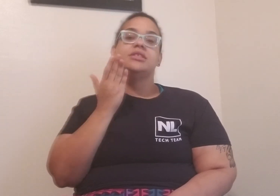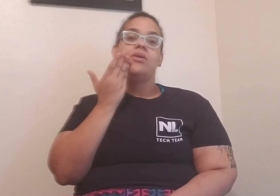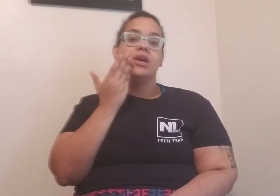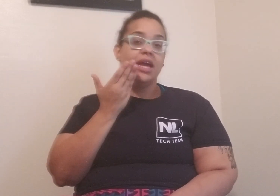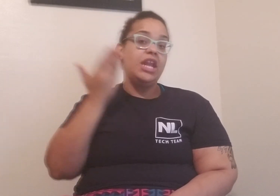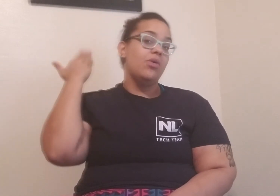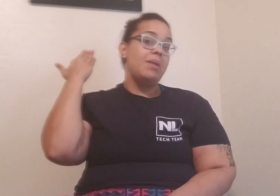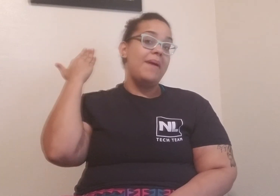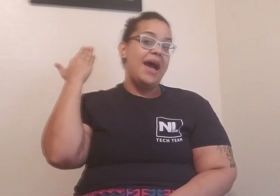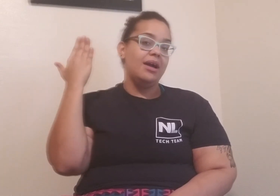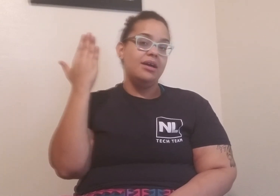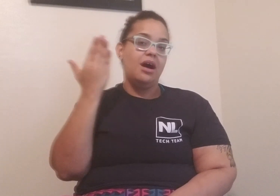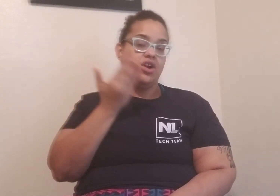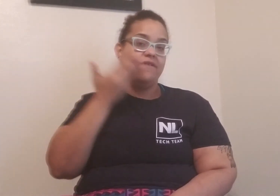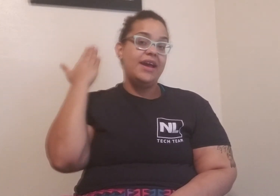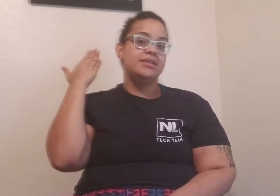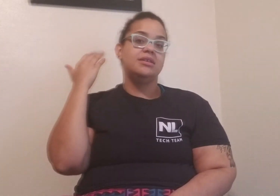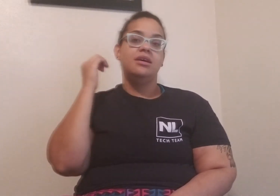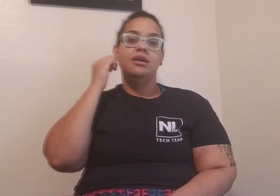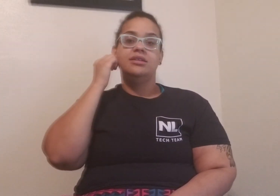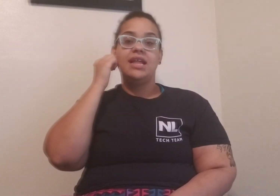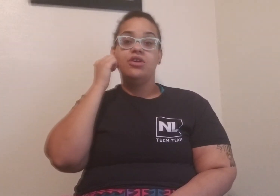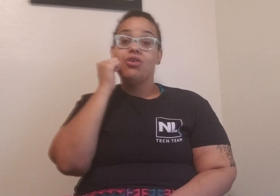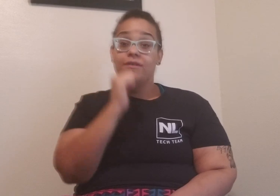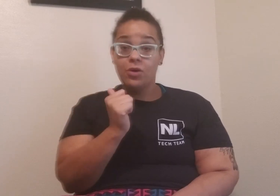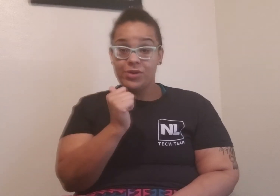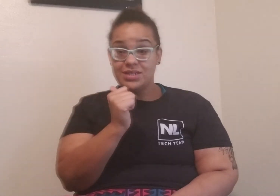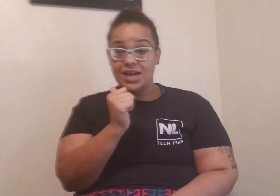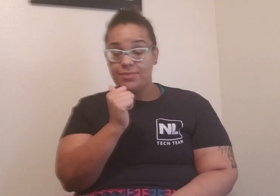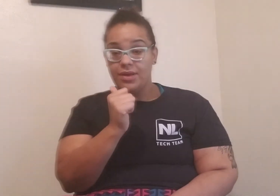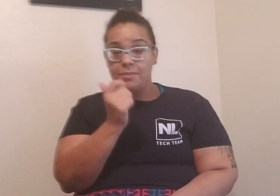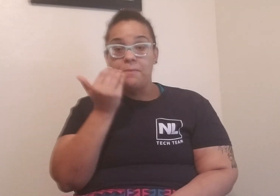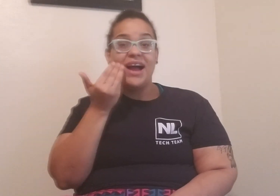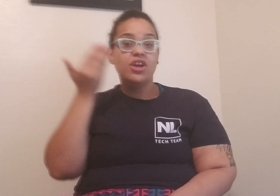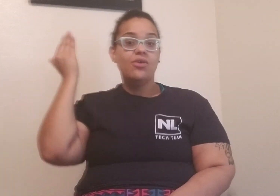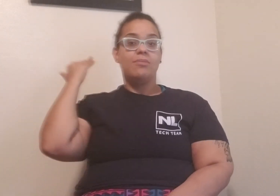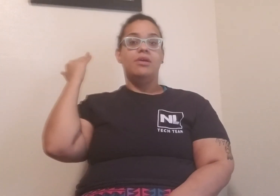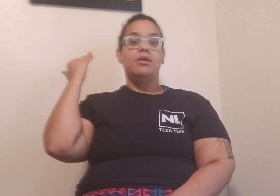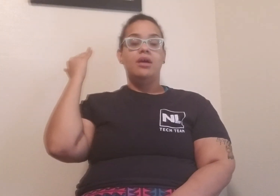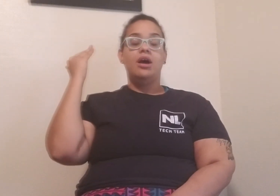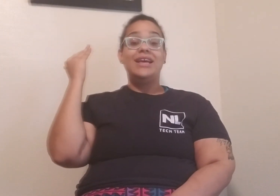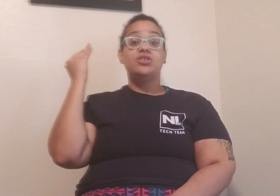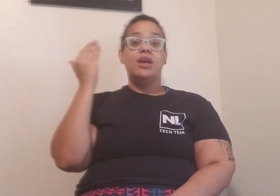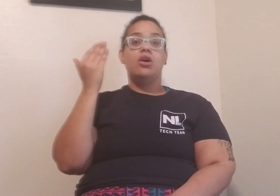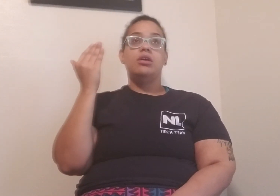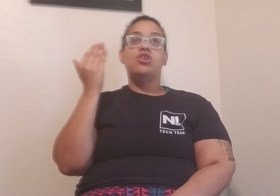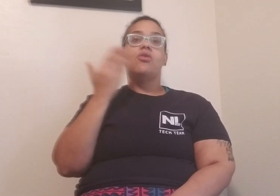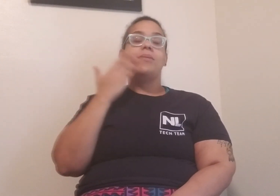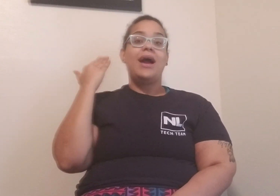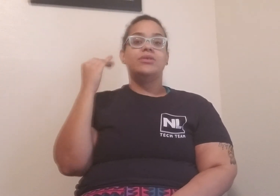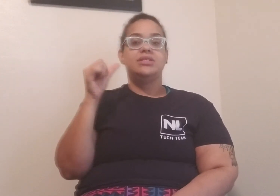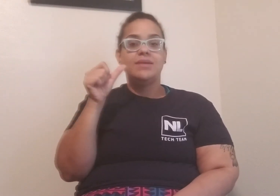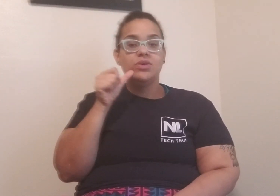So again, you're going back on your face. Daily, you're going forward in time. Back, you're going, yesterday, you're going backwards in time. So